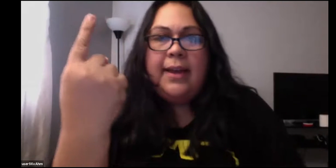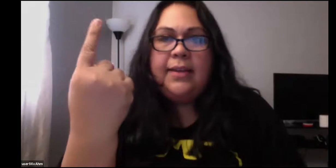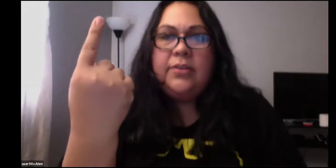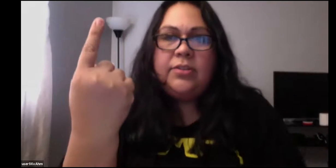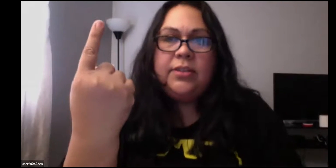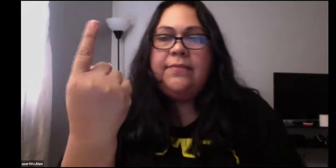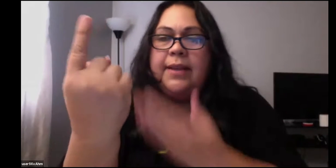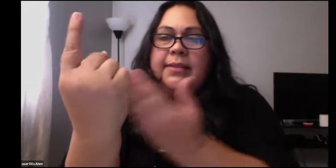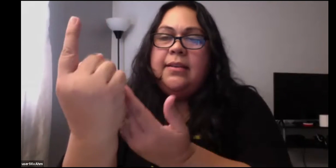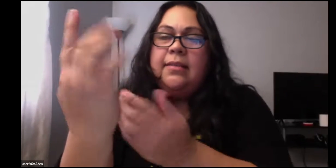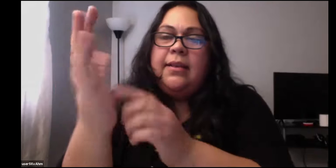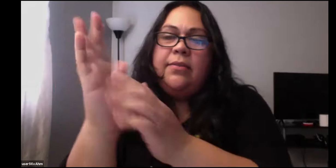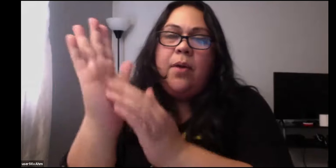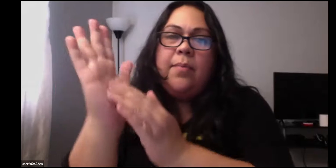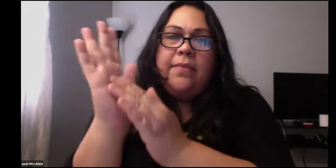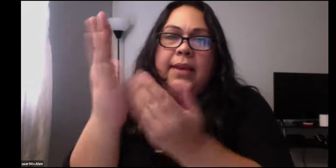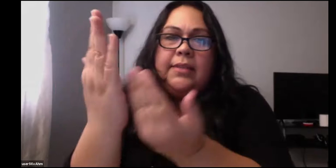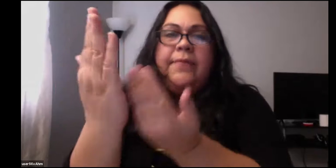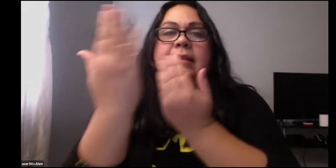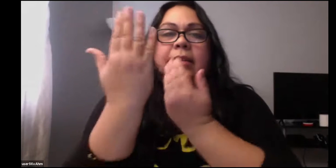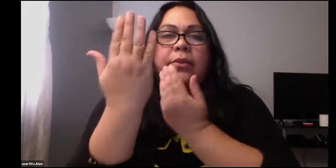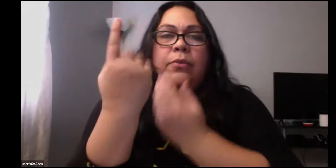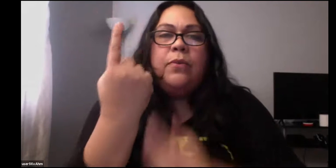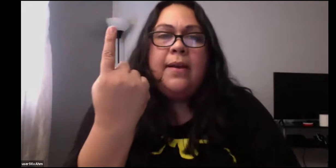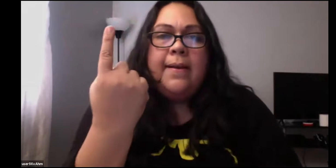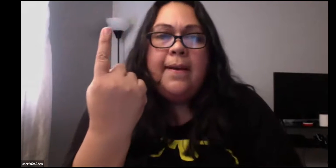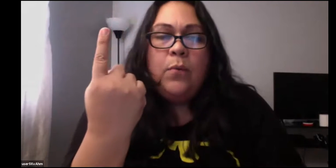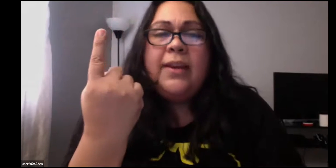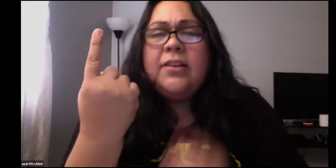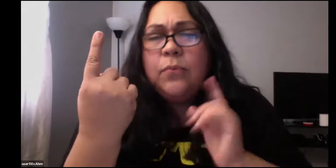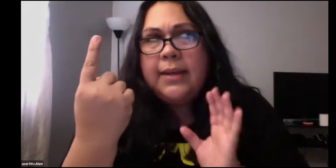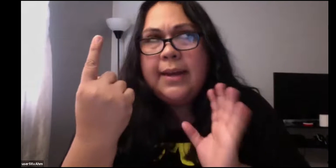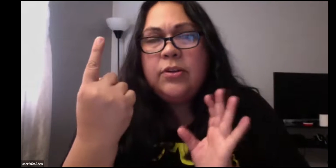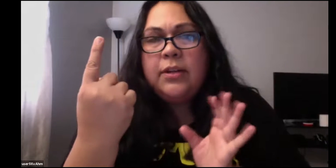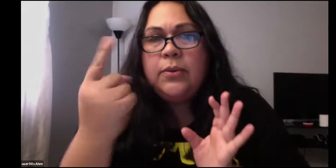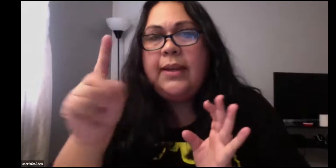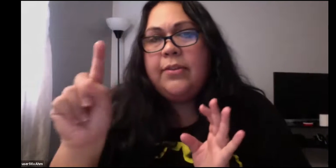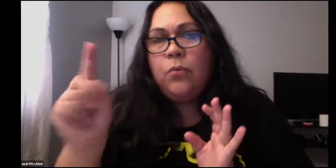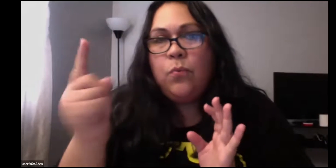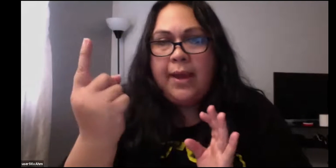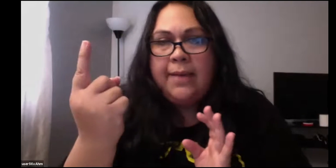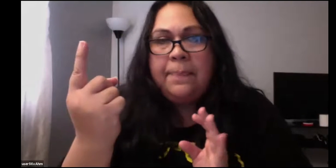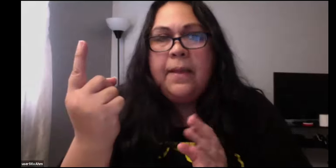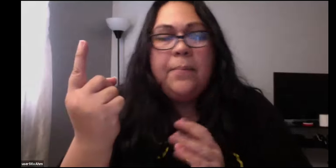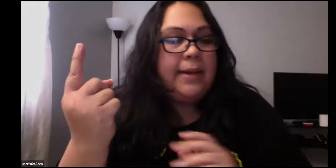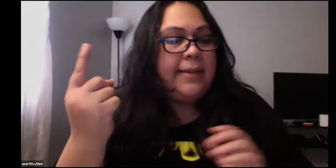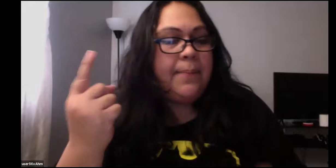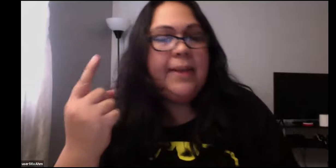hand facing, like the palm of the hand is facing you. We can actually do it either way, but it depends on